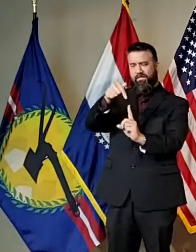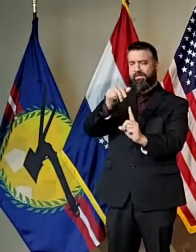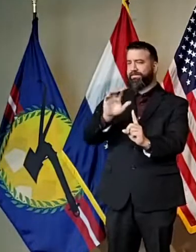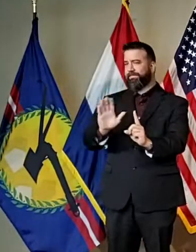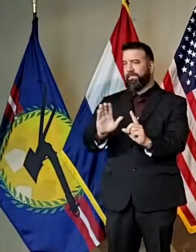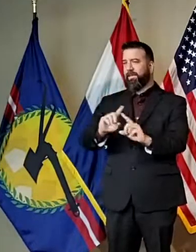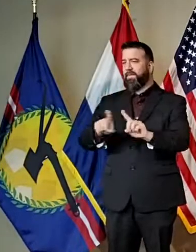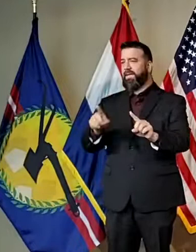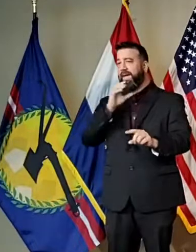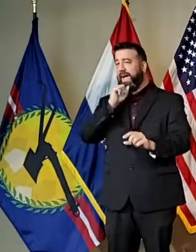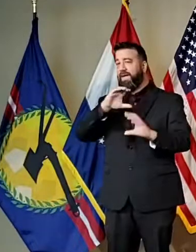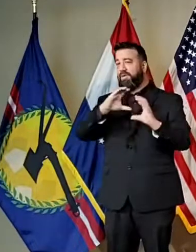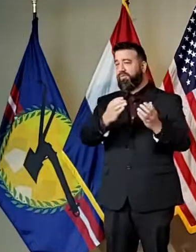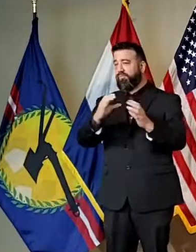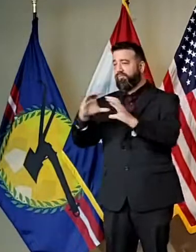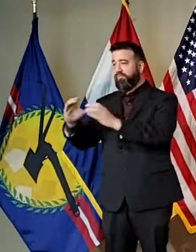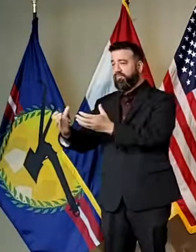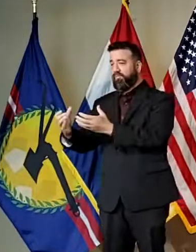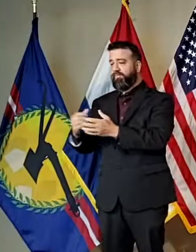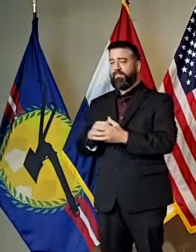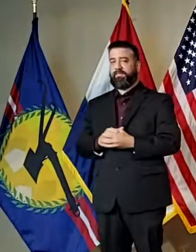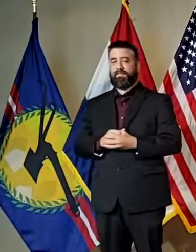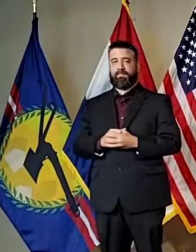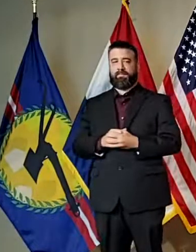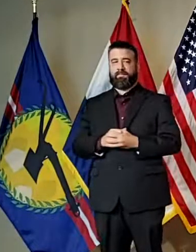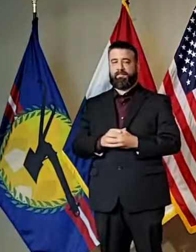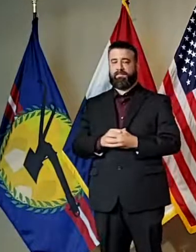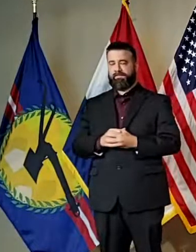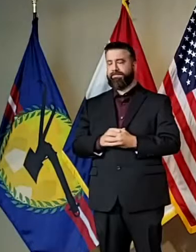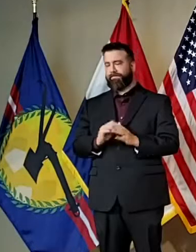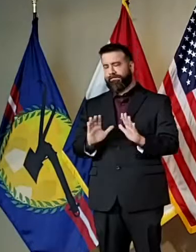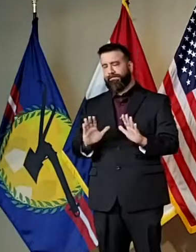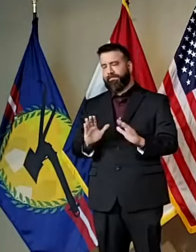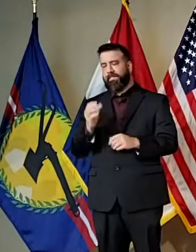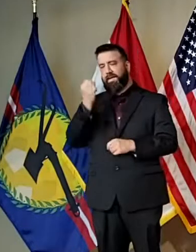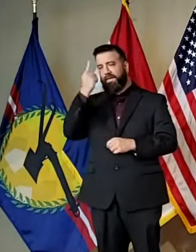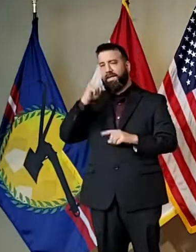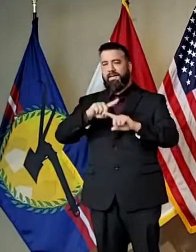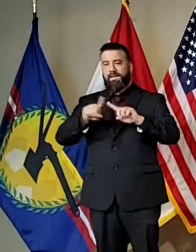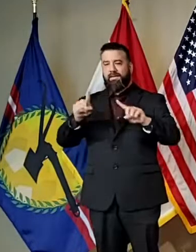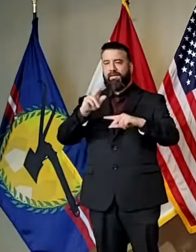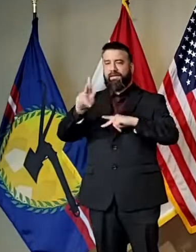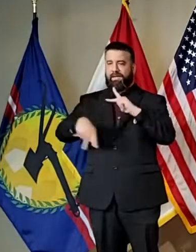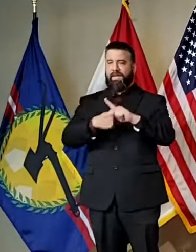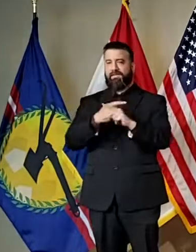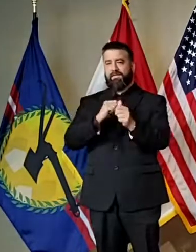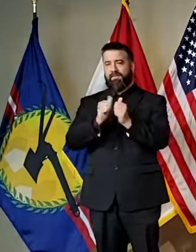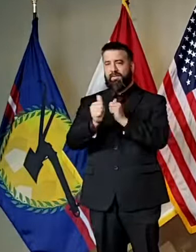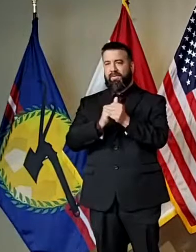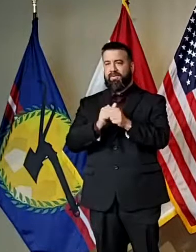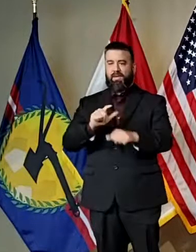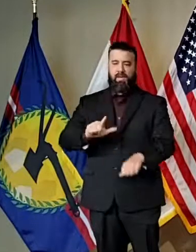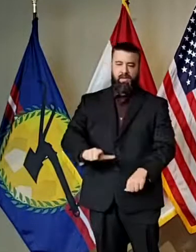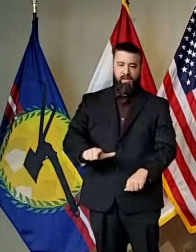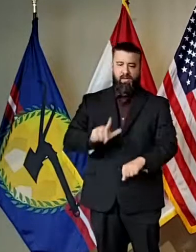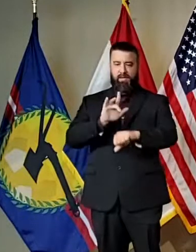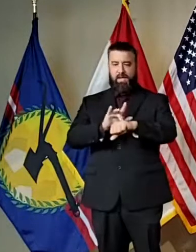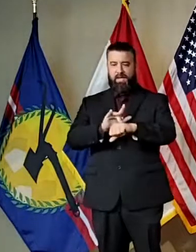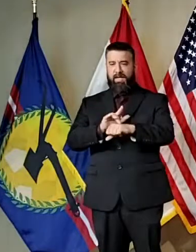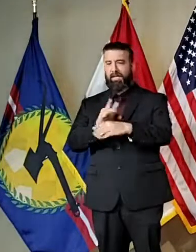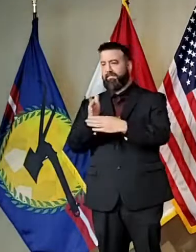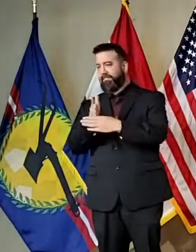positivity rate within that age group? Well, each different types of sports, low contact intermediate contact and high contact